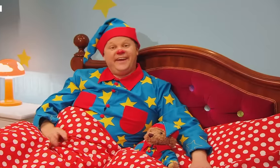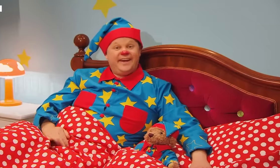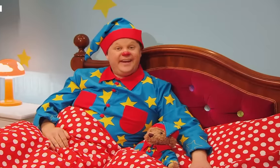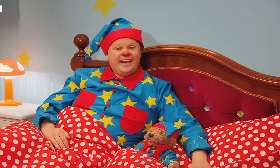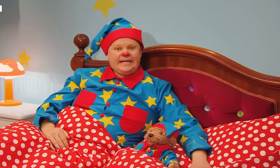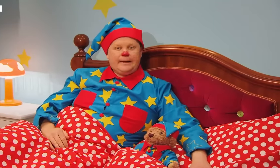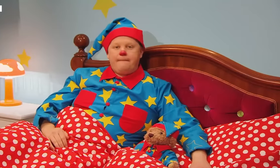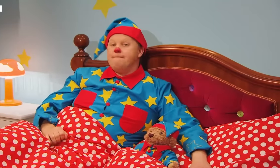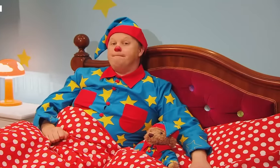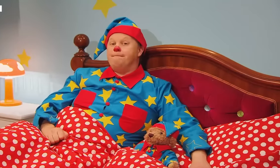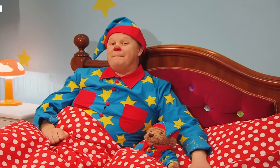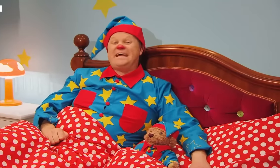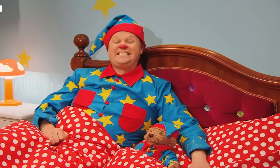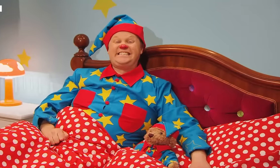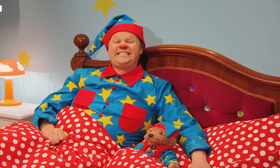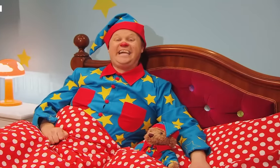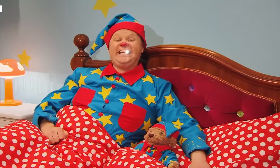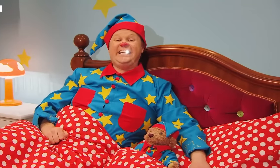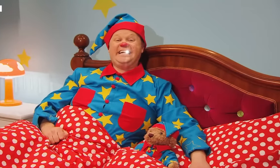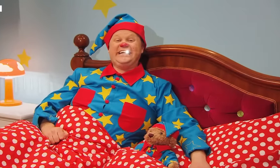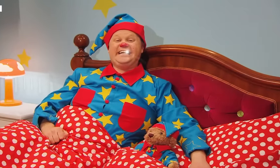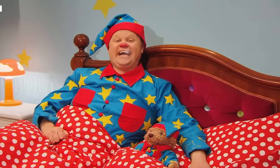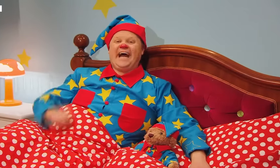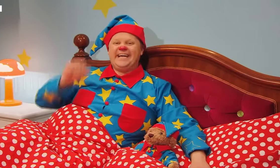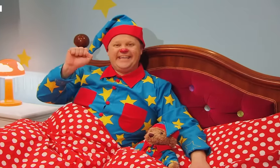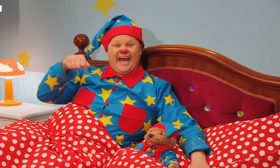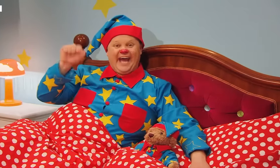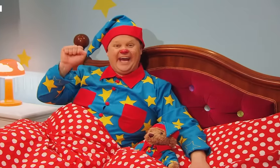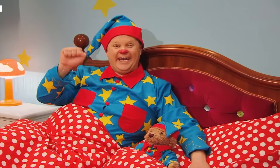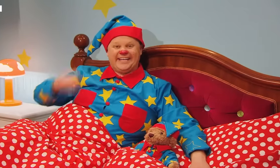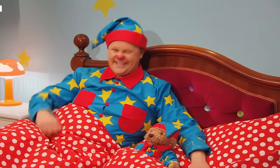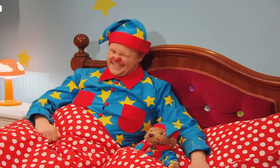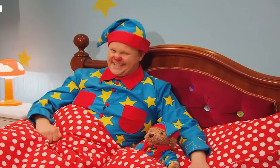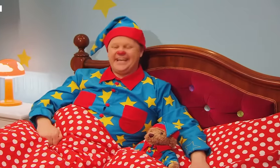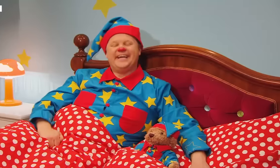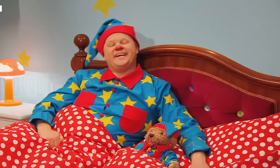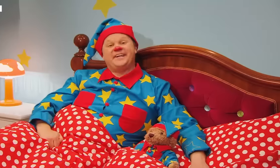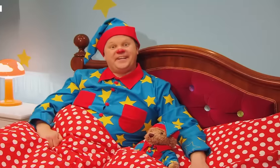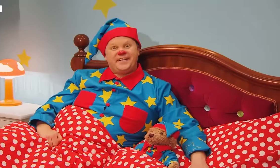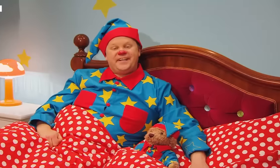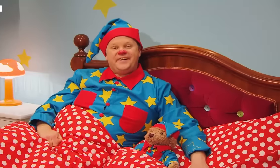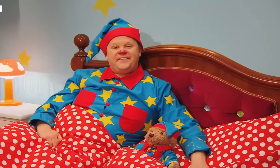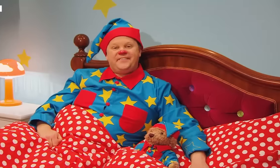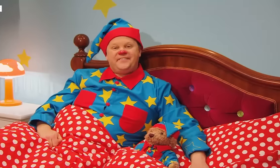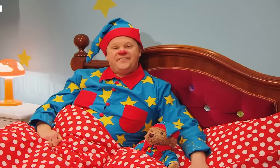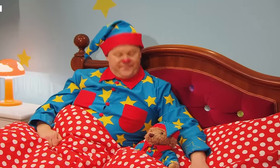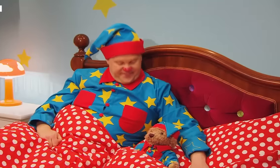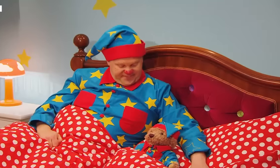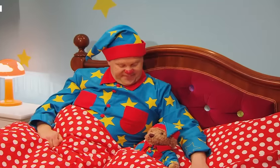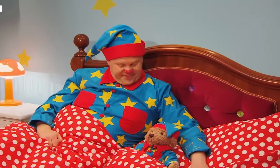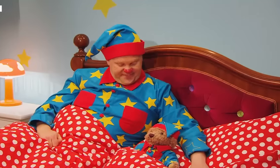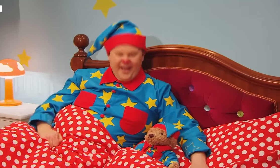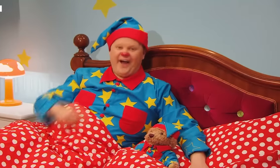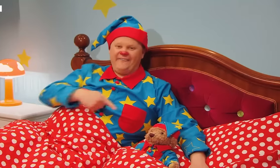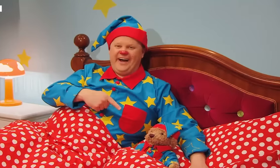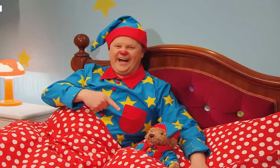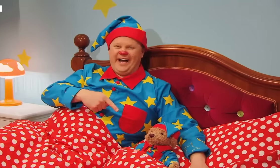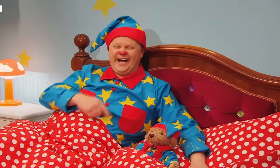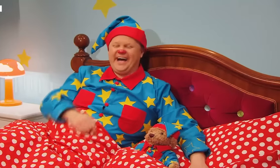cleaned your teeth, Mr. Tumble? Ding! Yes. Have you kissed Tumble Ted goodnight?